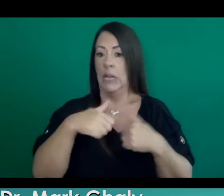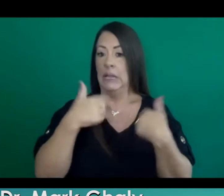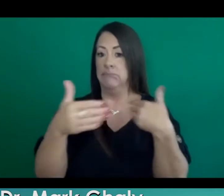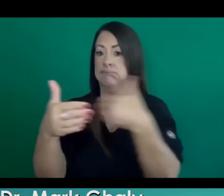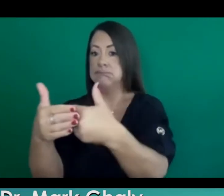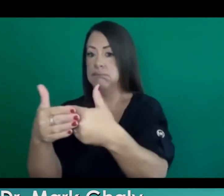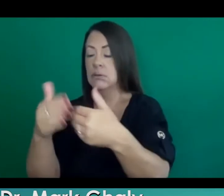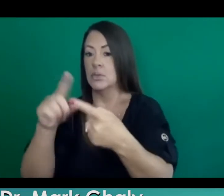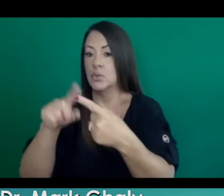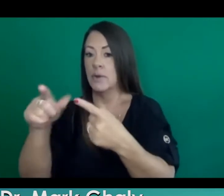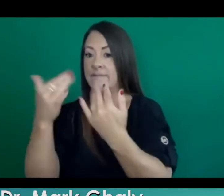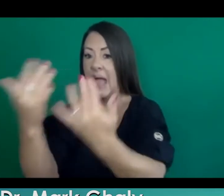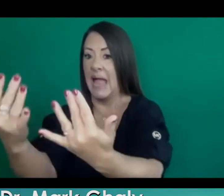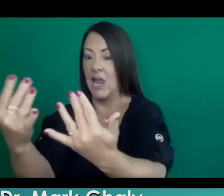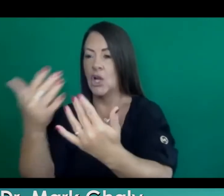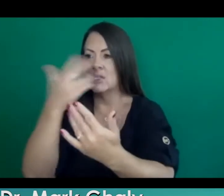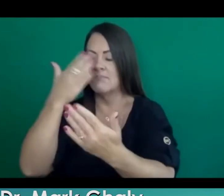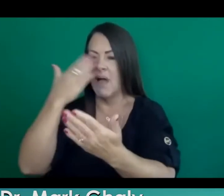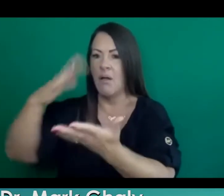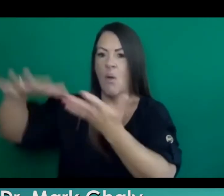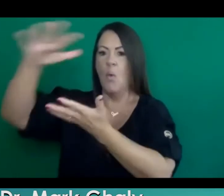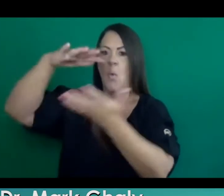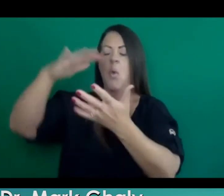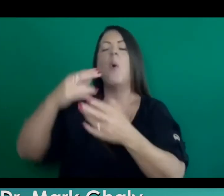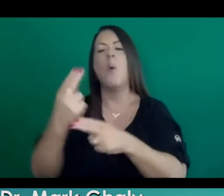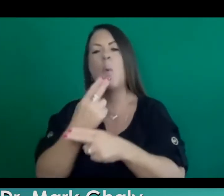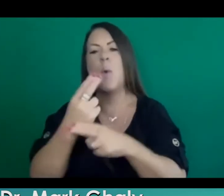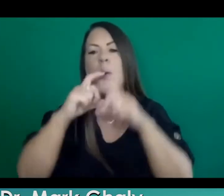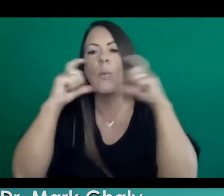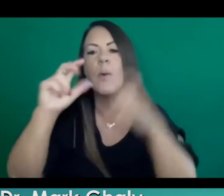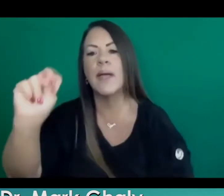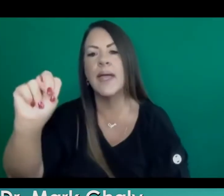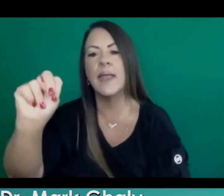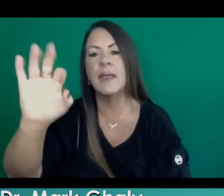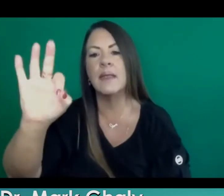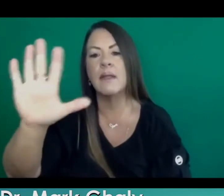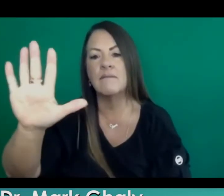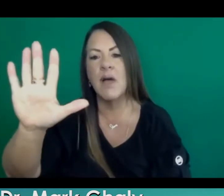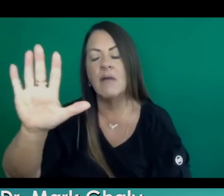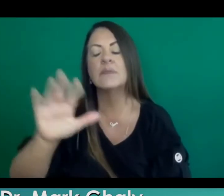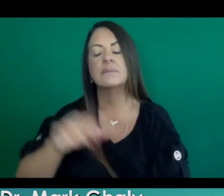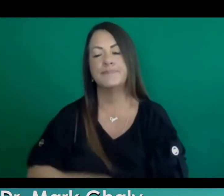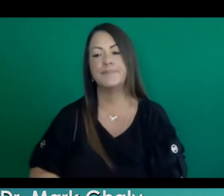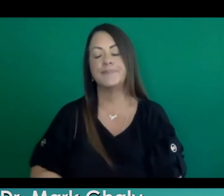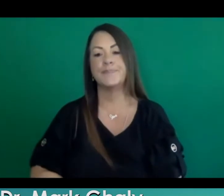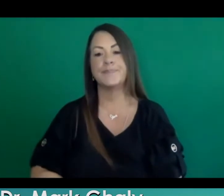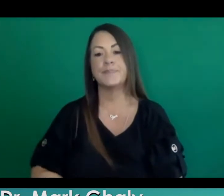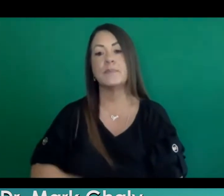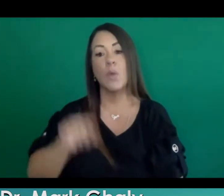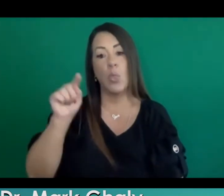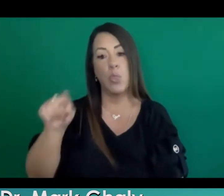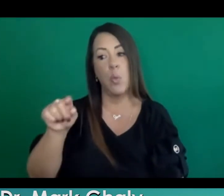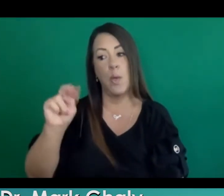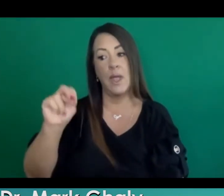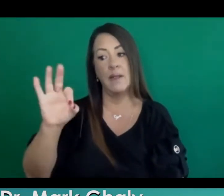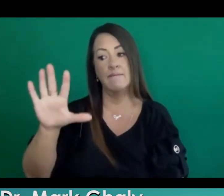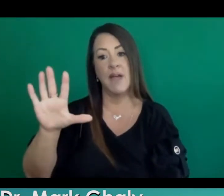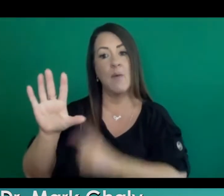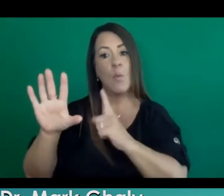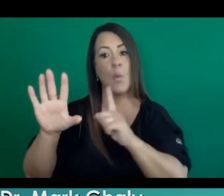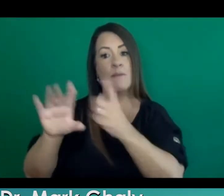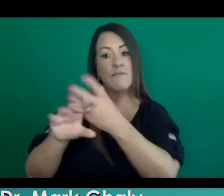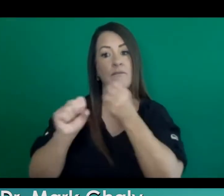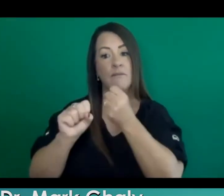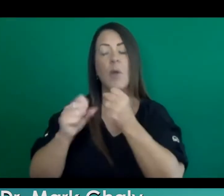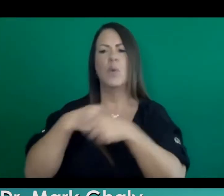N95 mask may be the appropriate mask for you to wear. And those are provided to many counties, many individuals, and at all